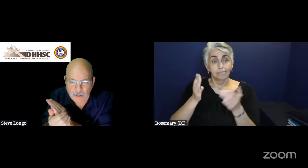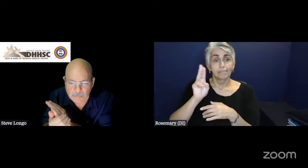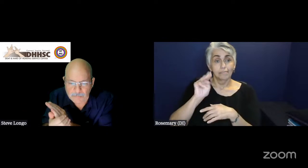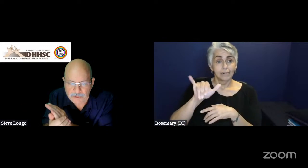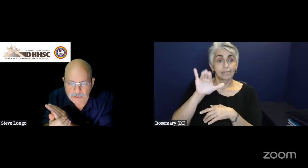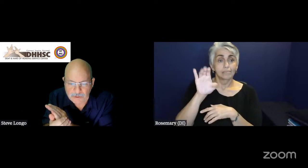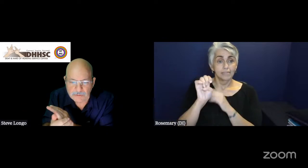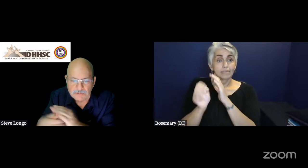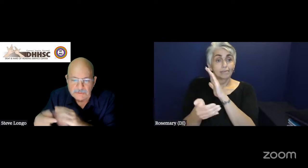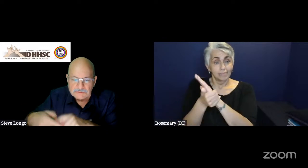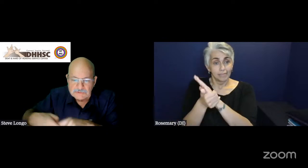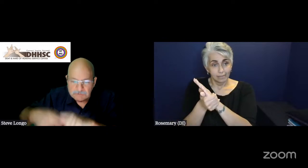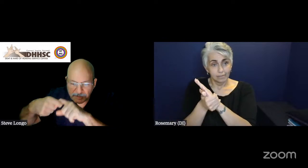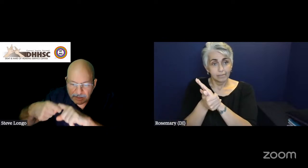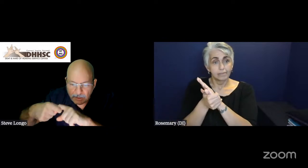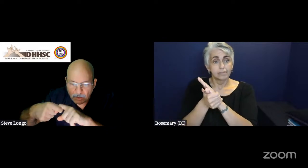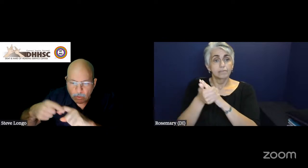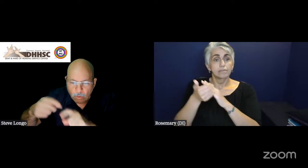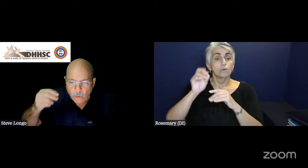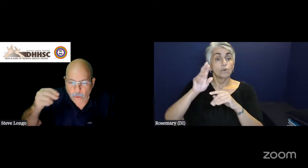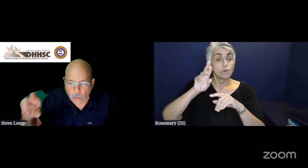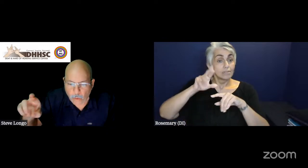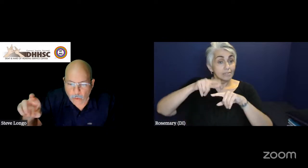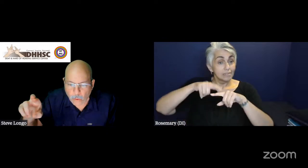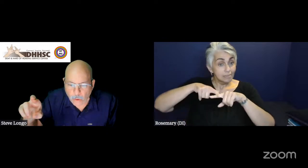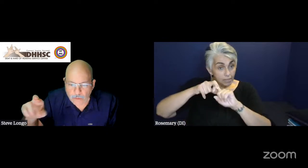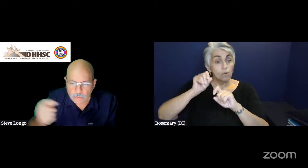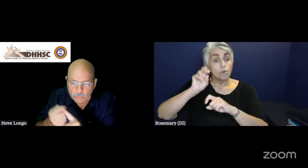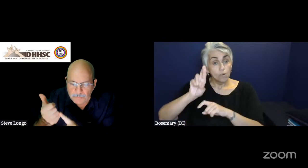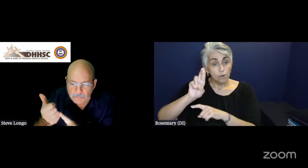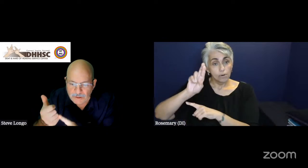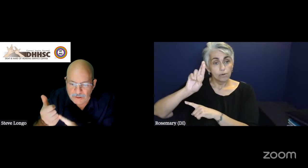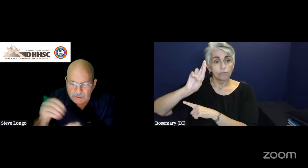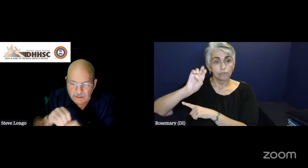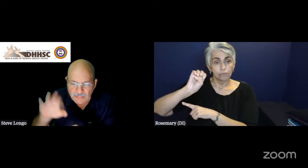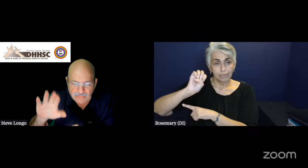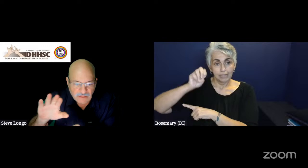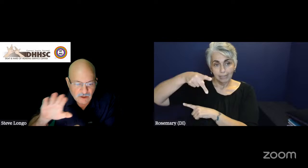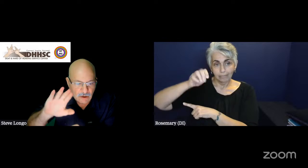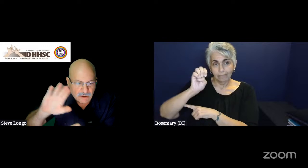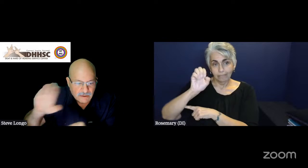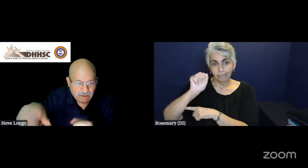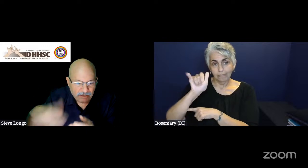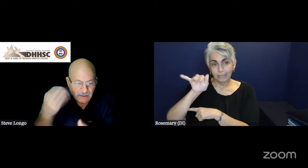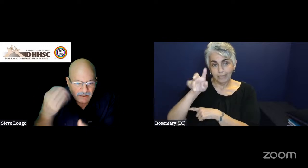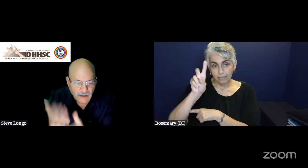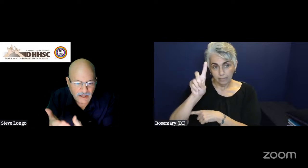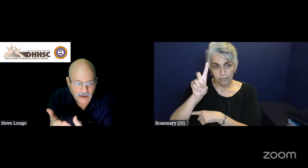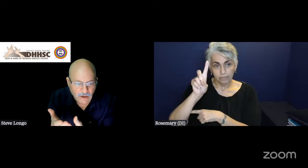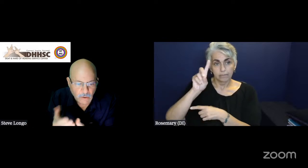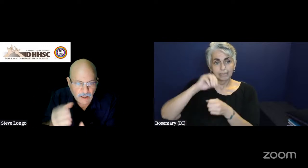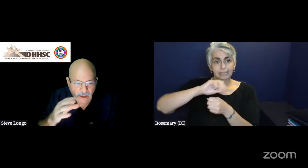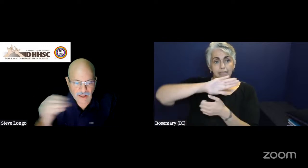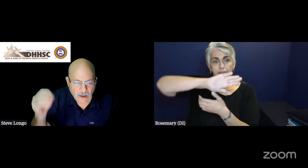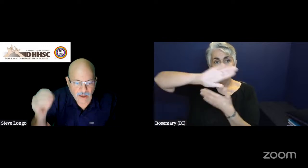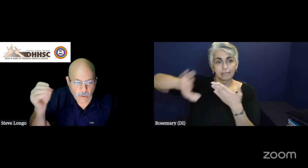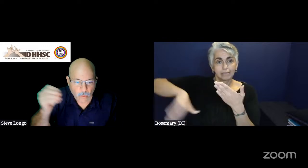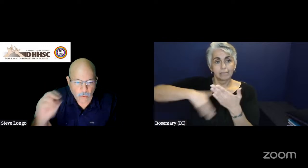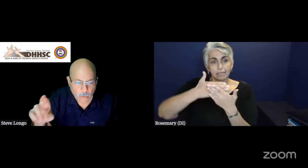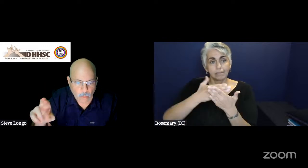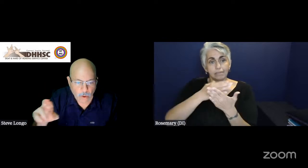The bylaws may be amended or suspended or